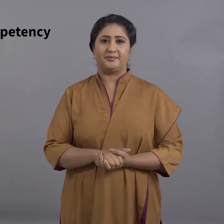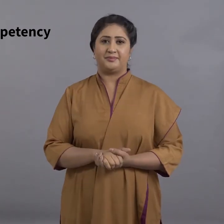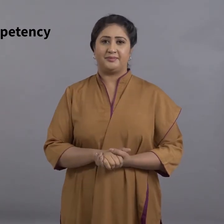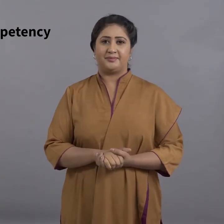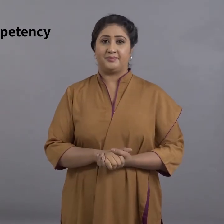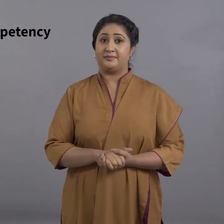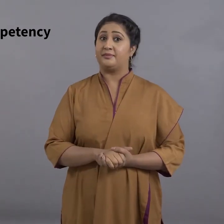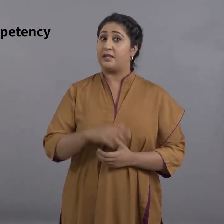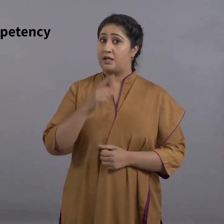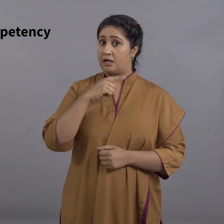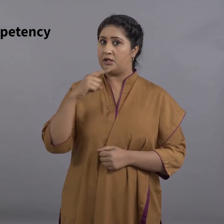English.